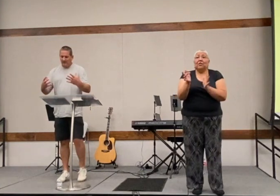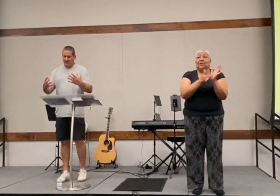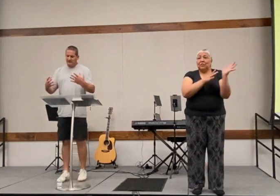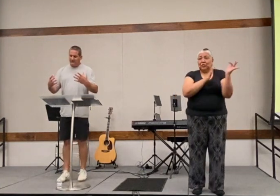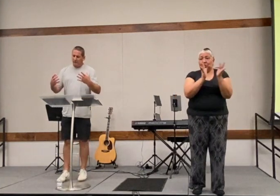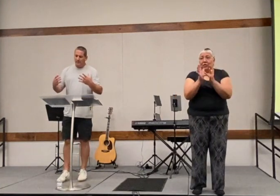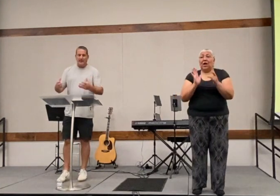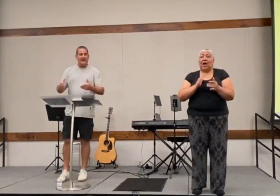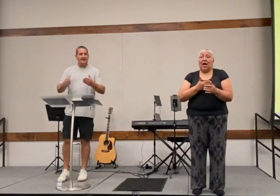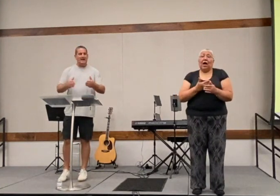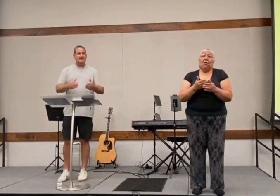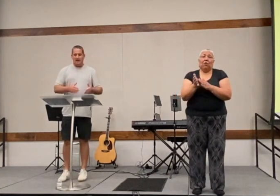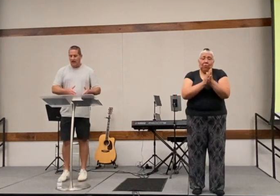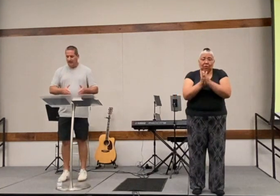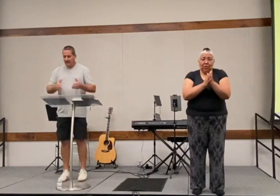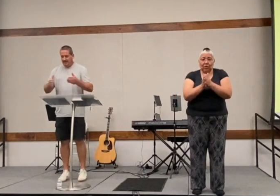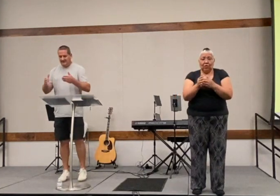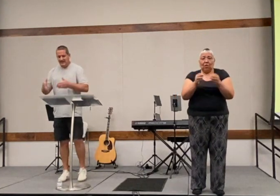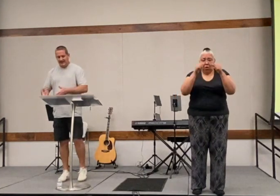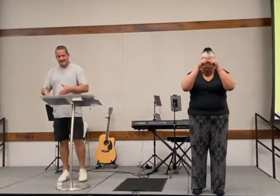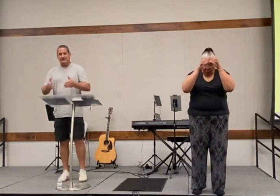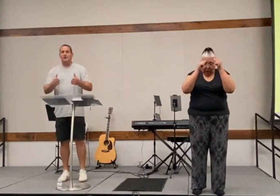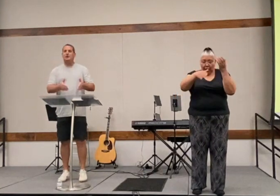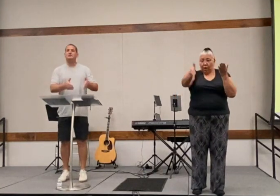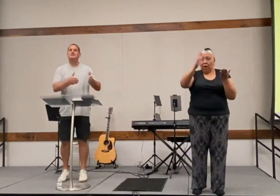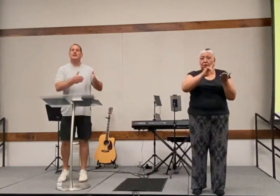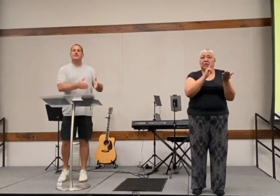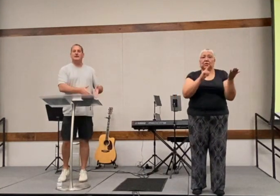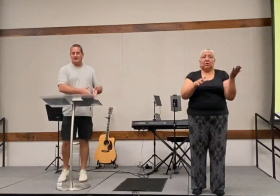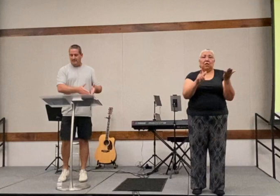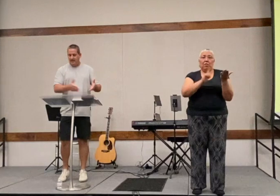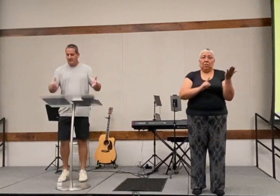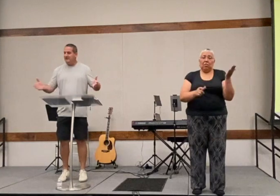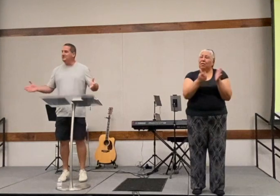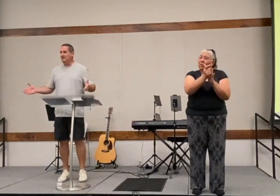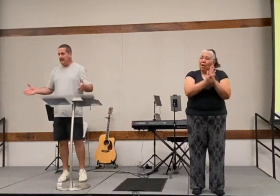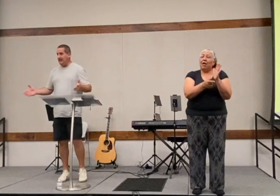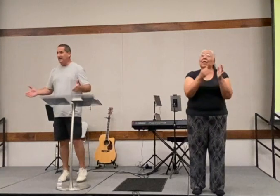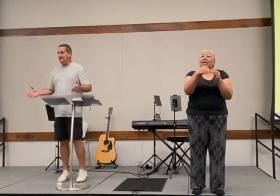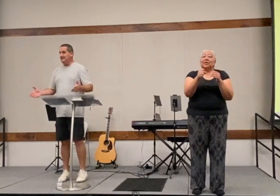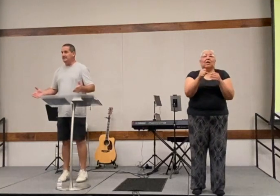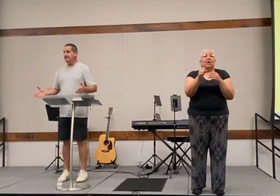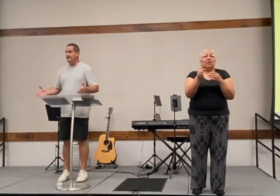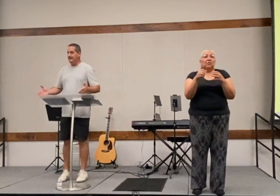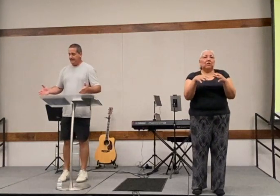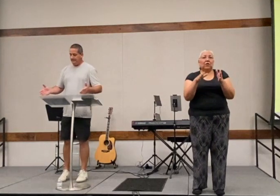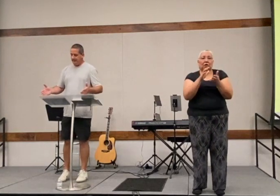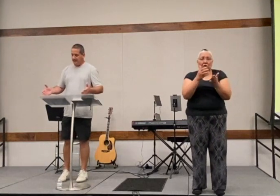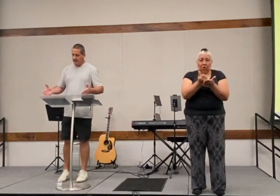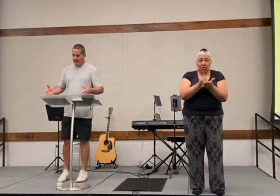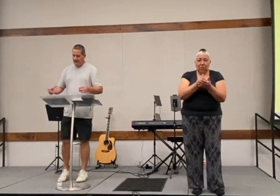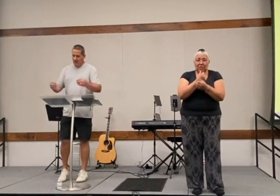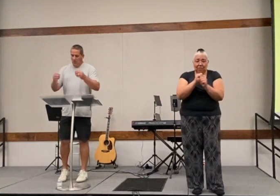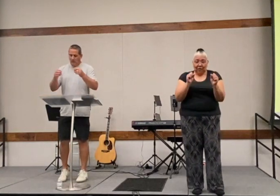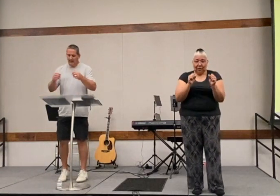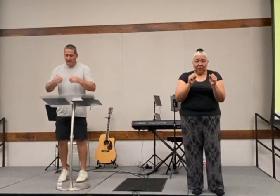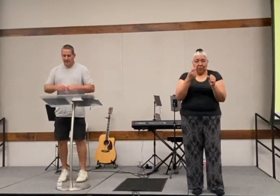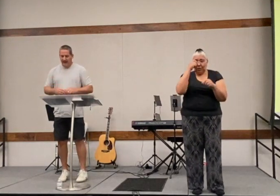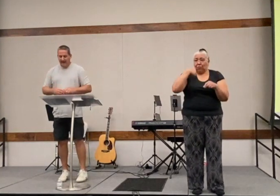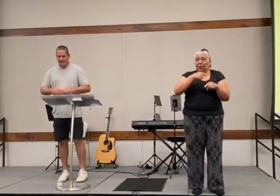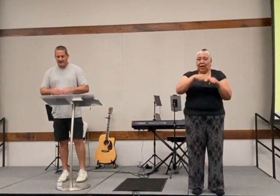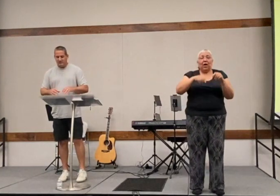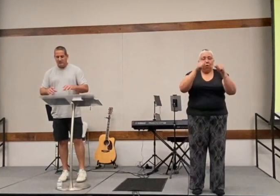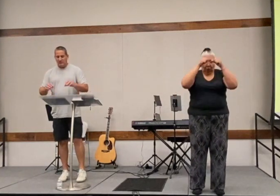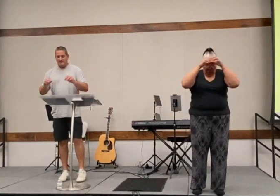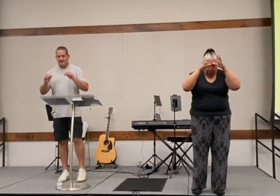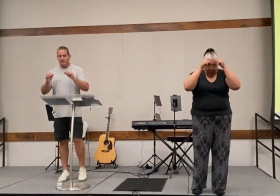our motivation for obeying God's law is not to earn salvation because we can't. That's right. Right? We